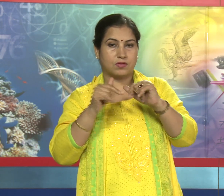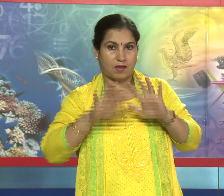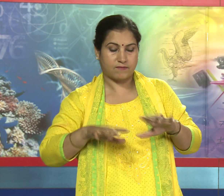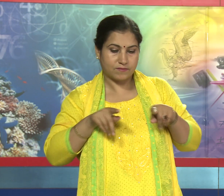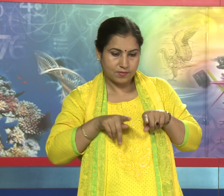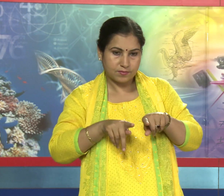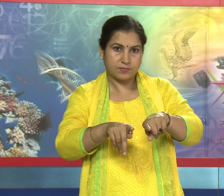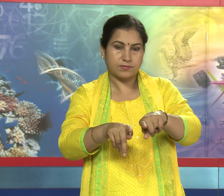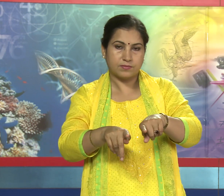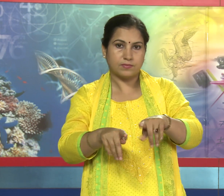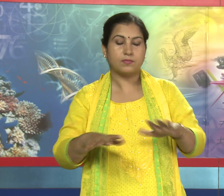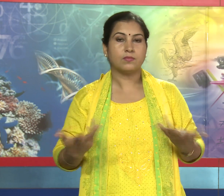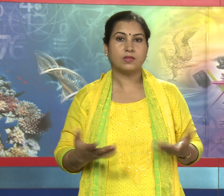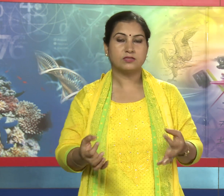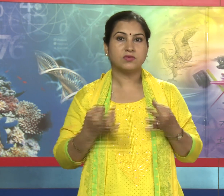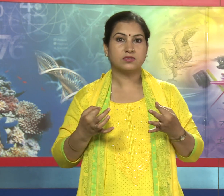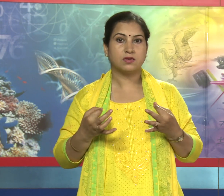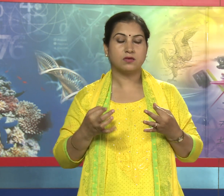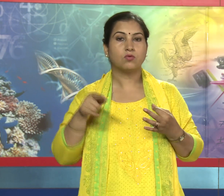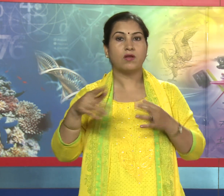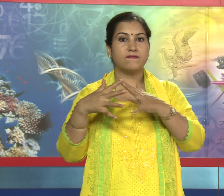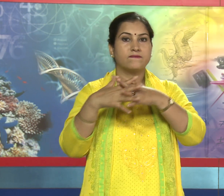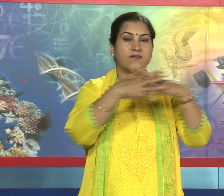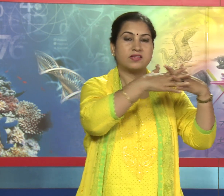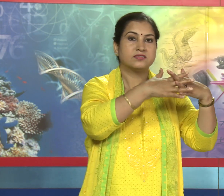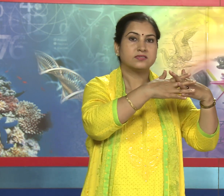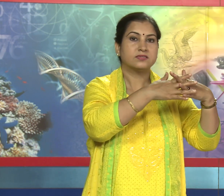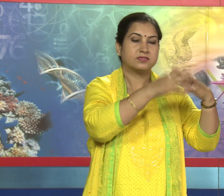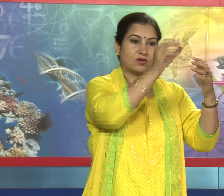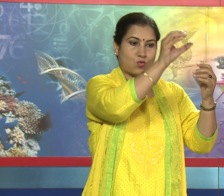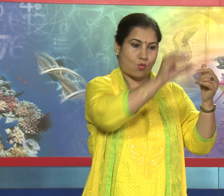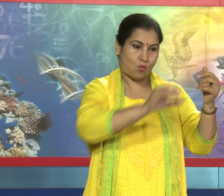especially those on the west coast.